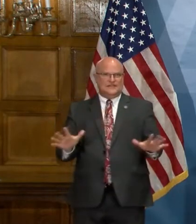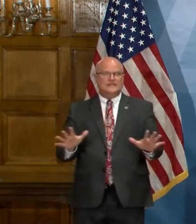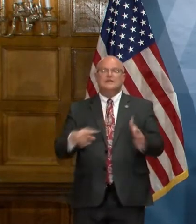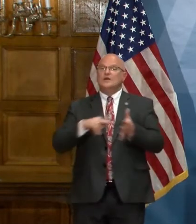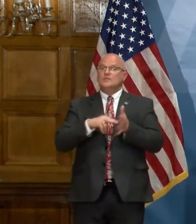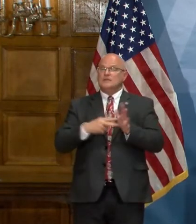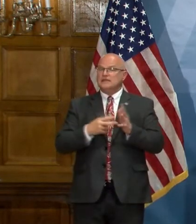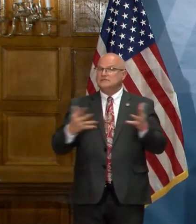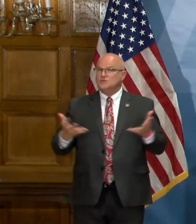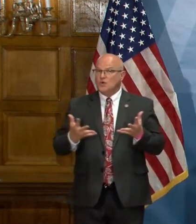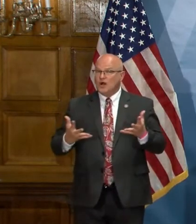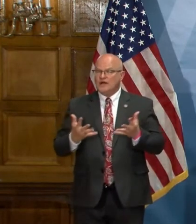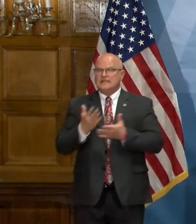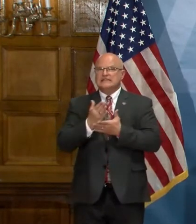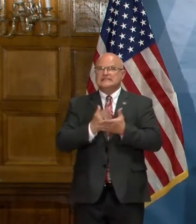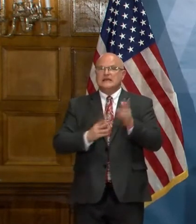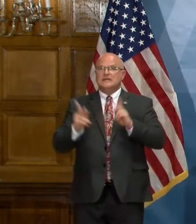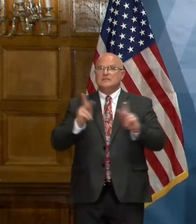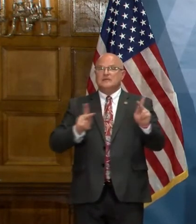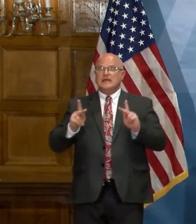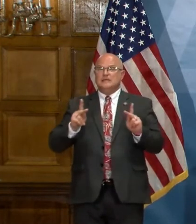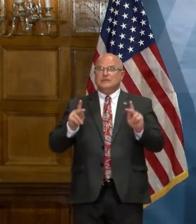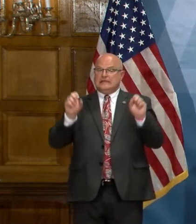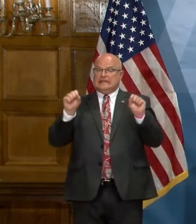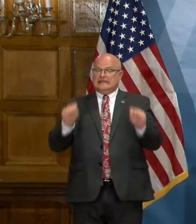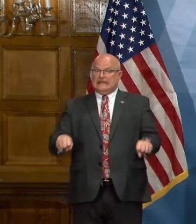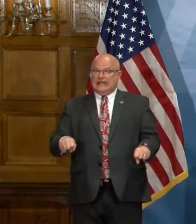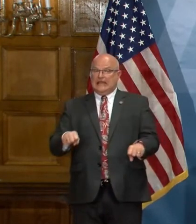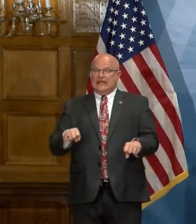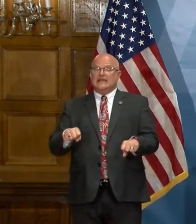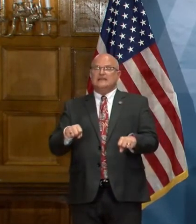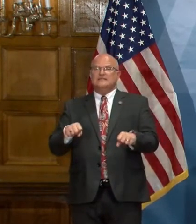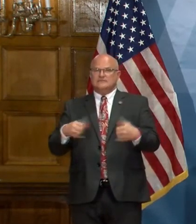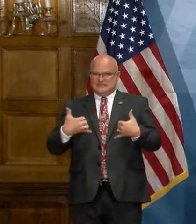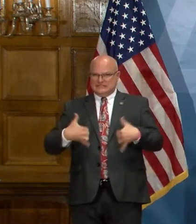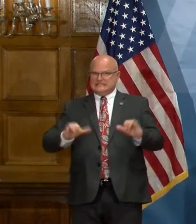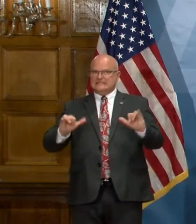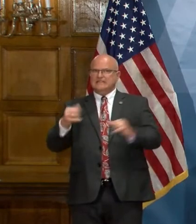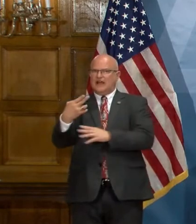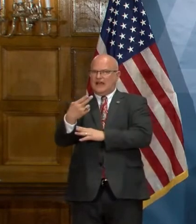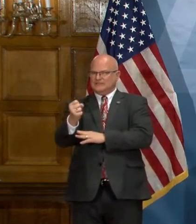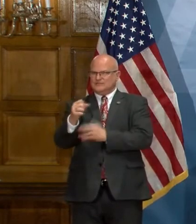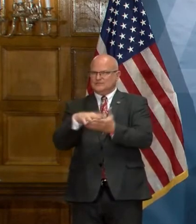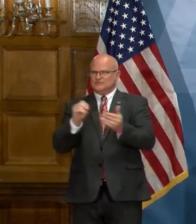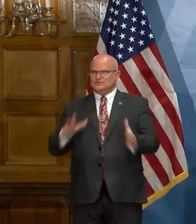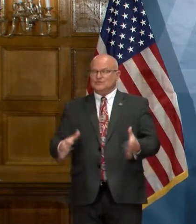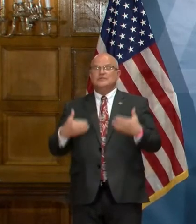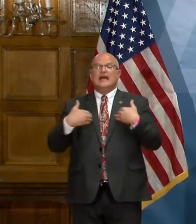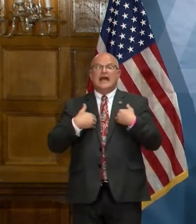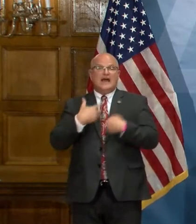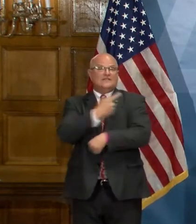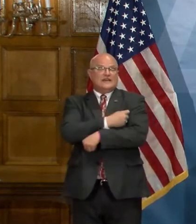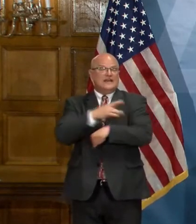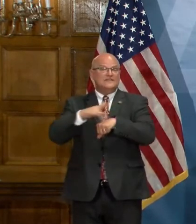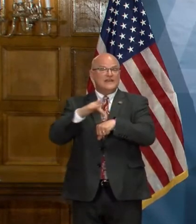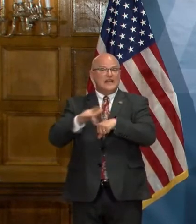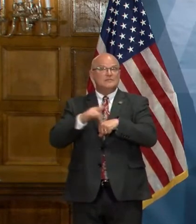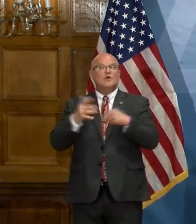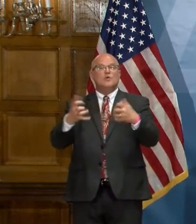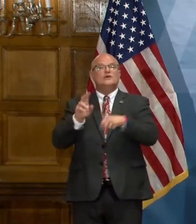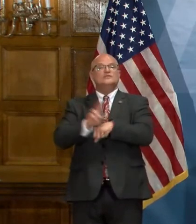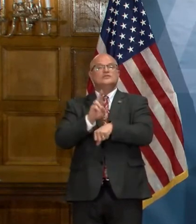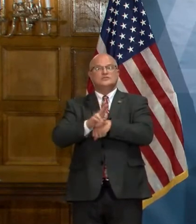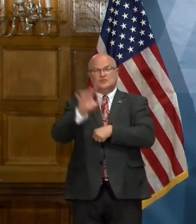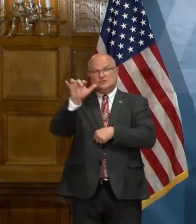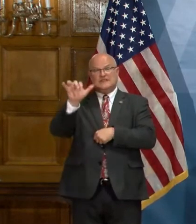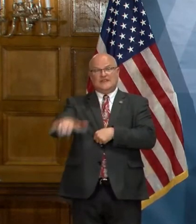means some of those that are eligible to be vaccinated are still in high school. And we have vaccines that are available. We want to